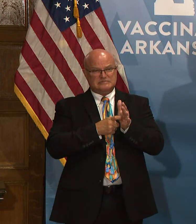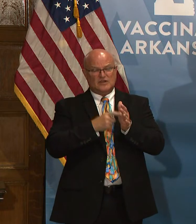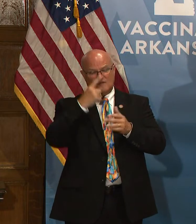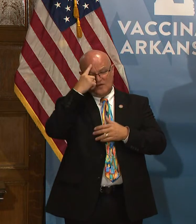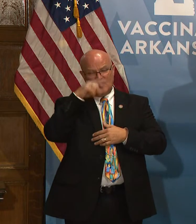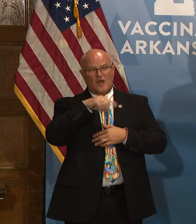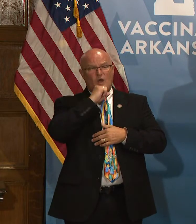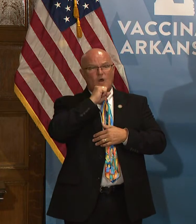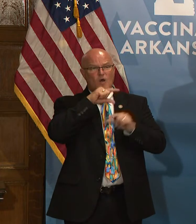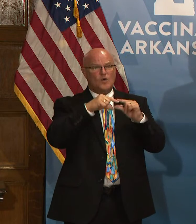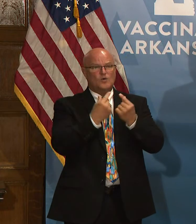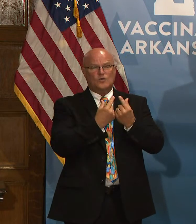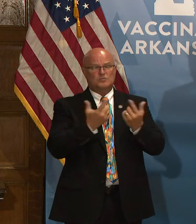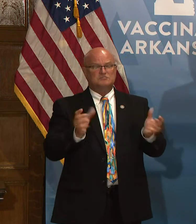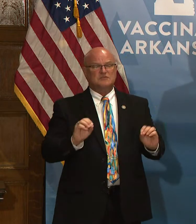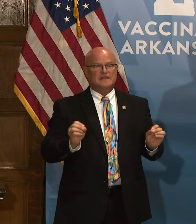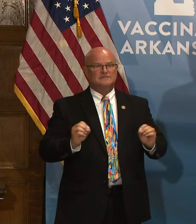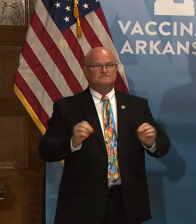for those age groups.